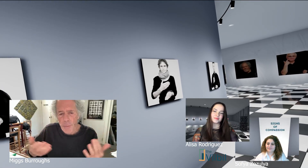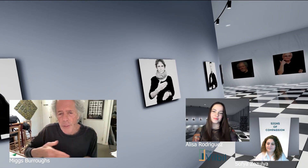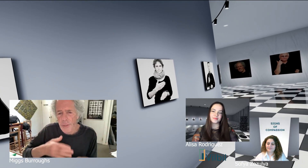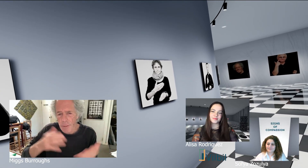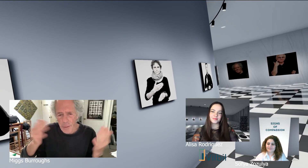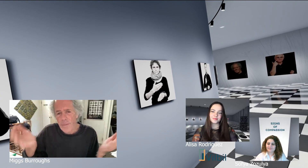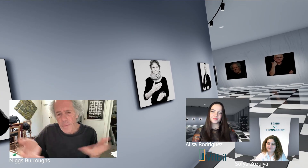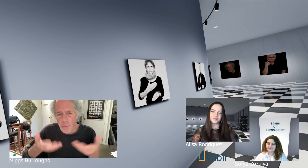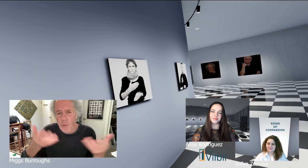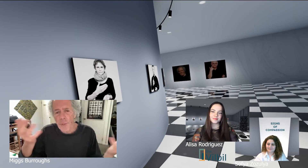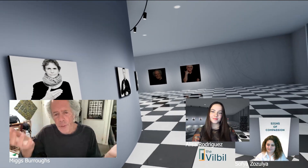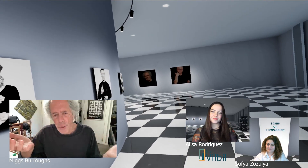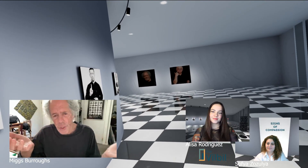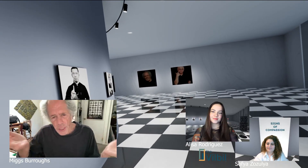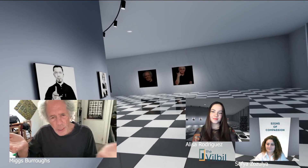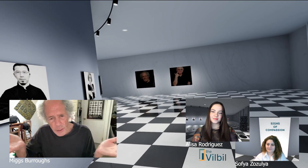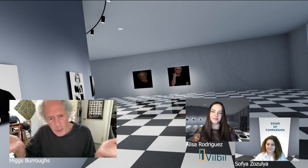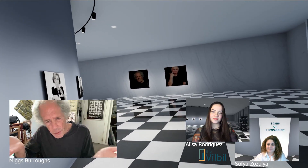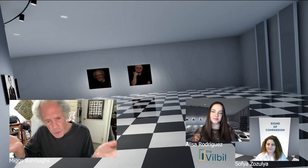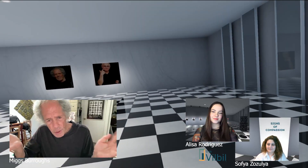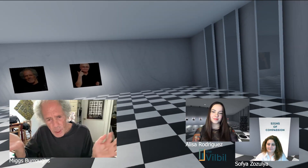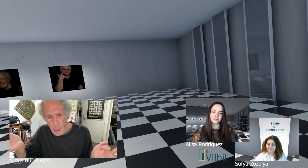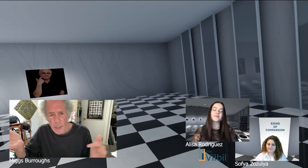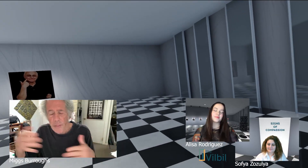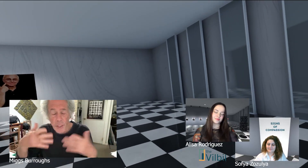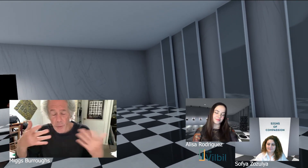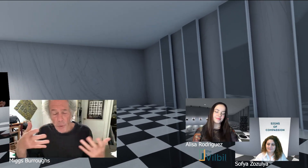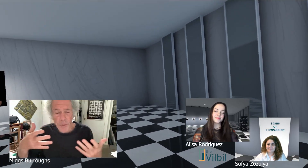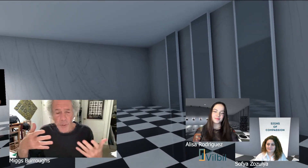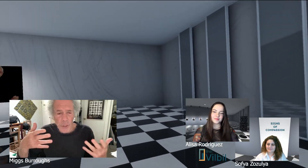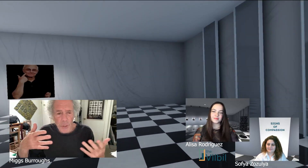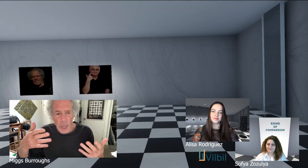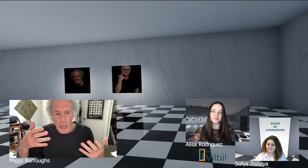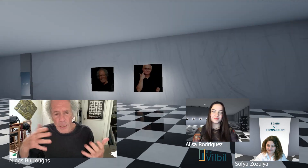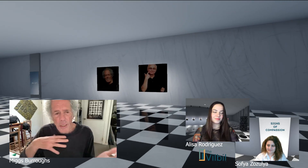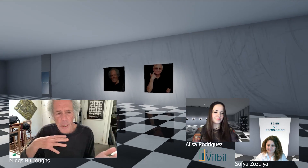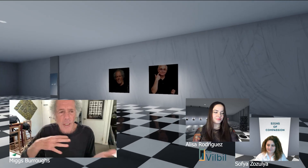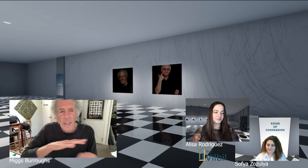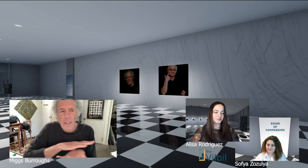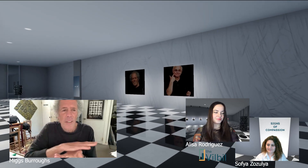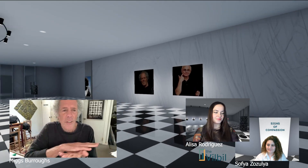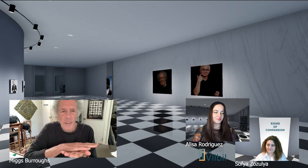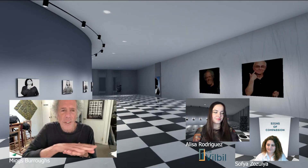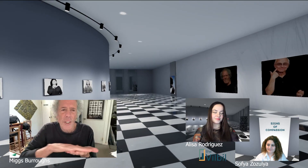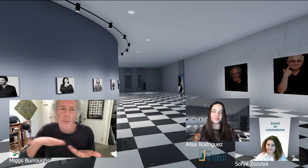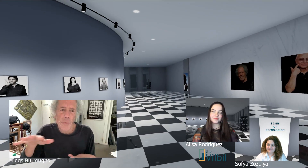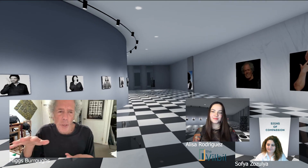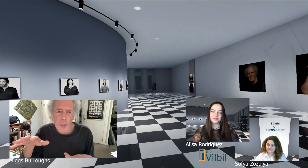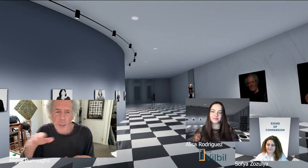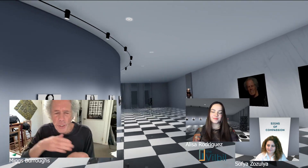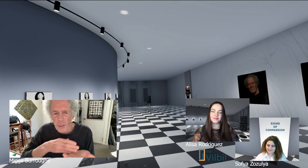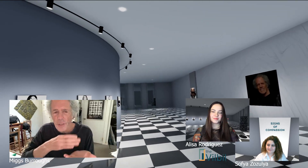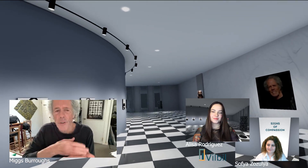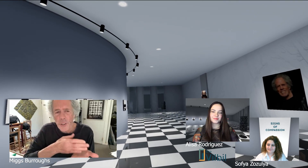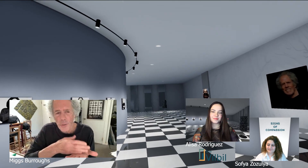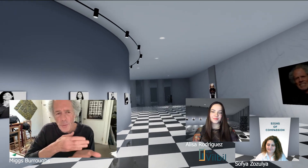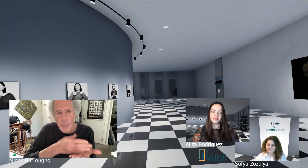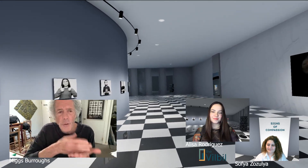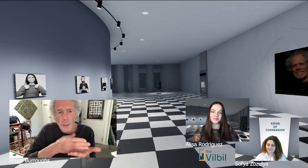because the movement you see in a cartoon, even in the movies, is not continuous motion. It's, as you may know, it's